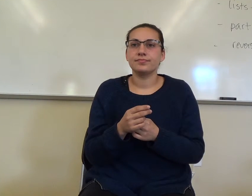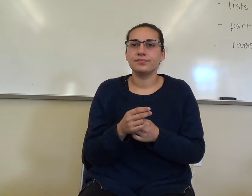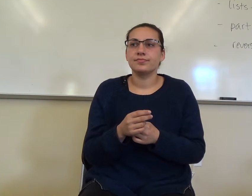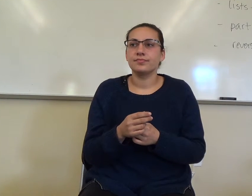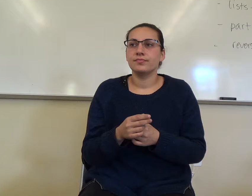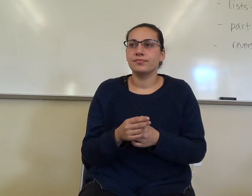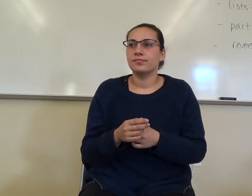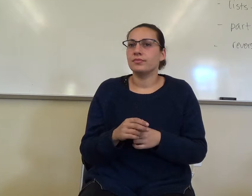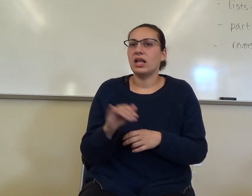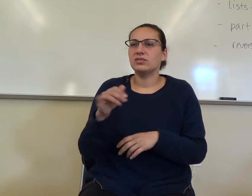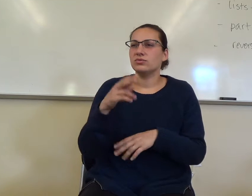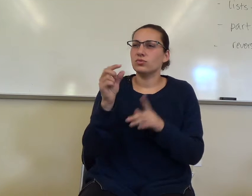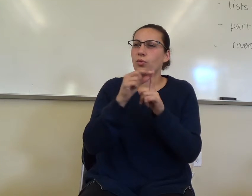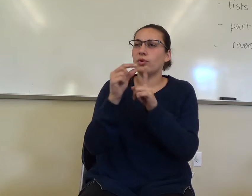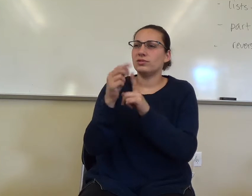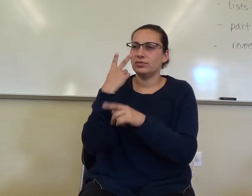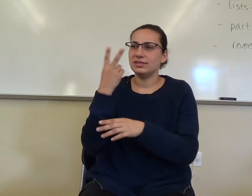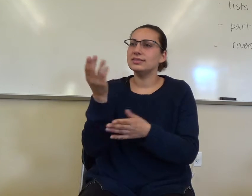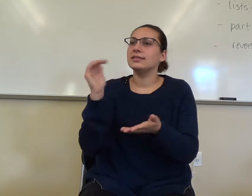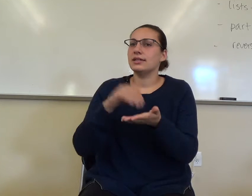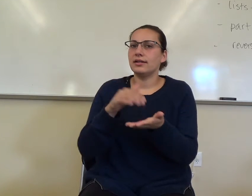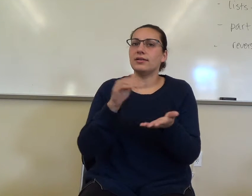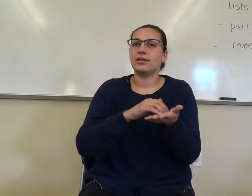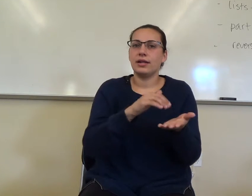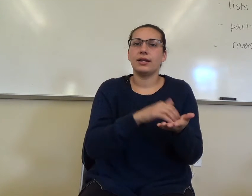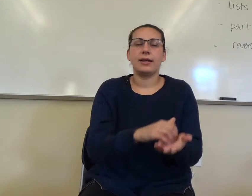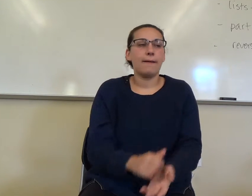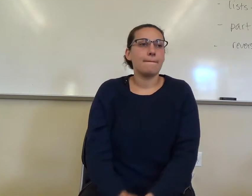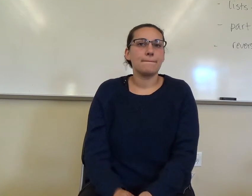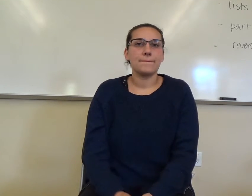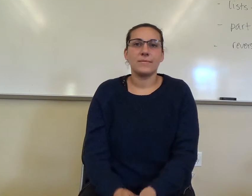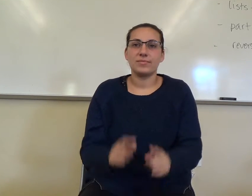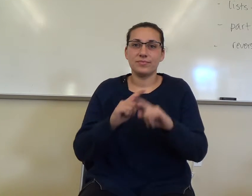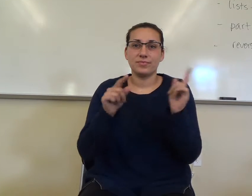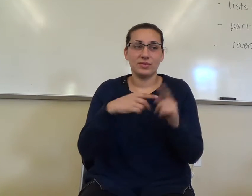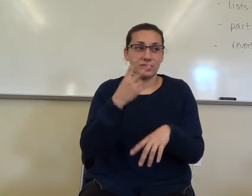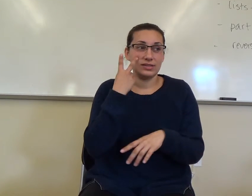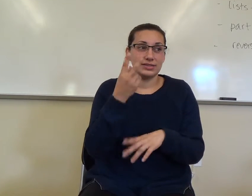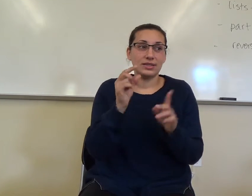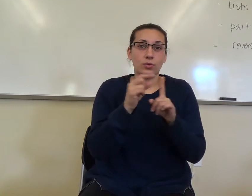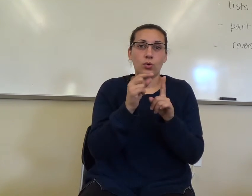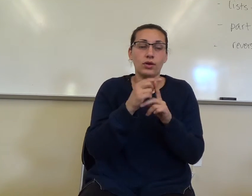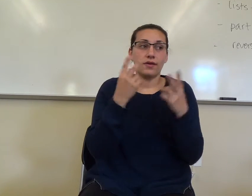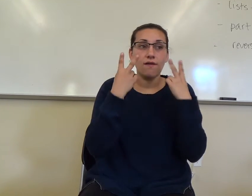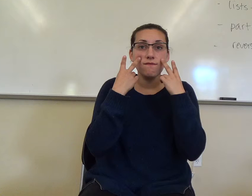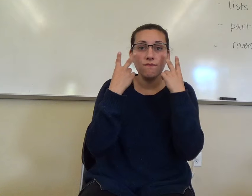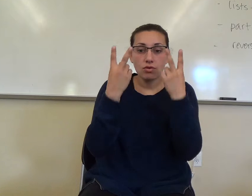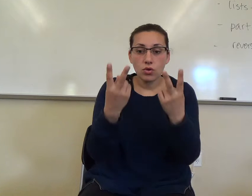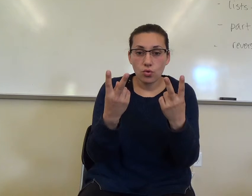be referred. So here's the word view. TV viewers,